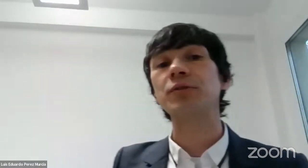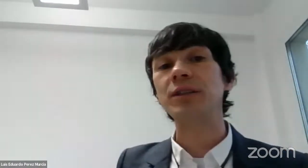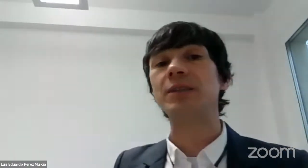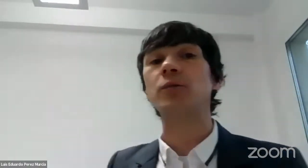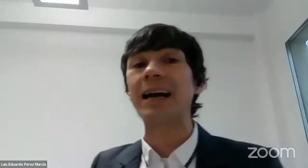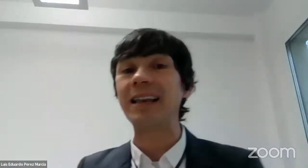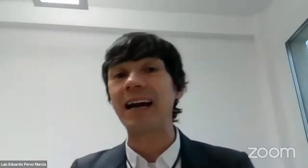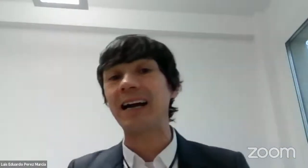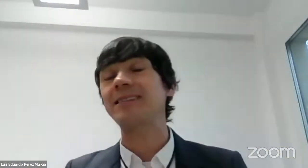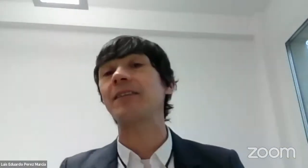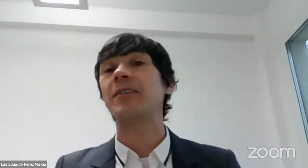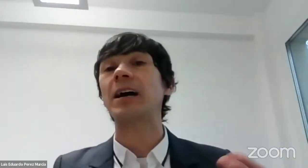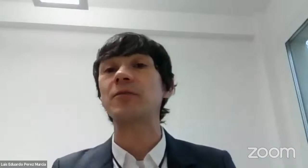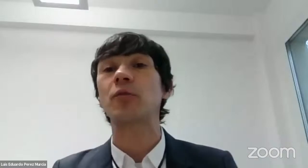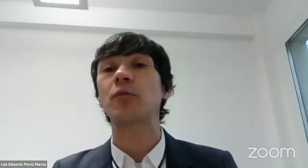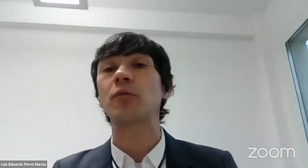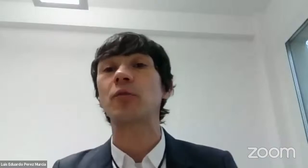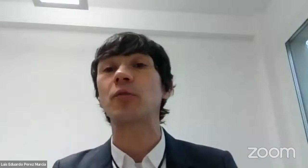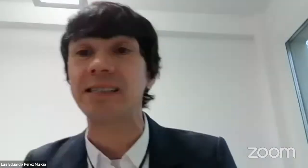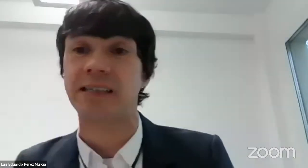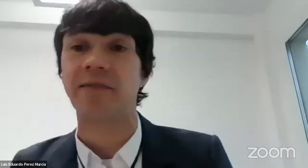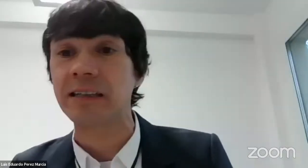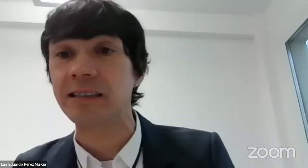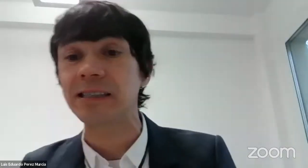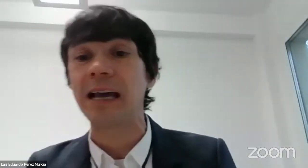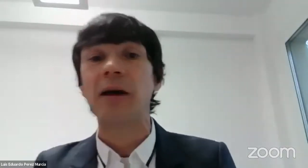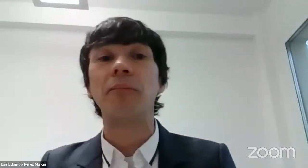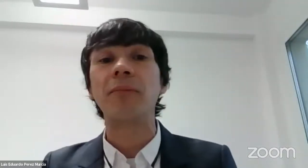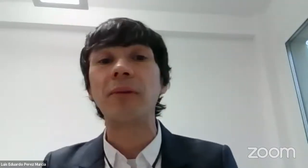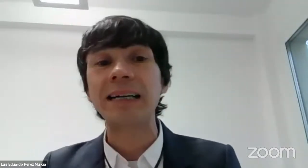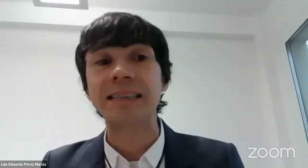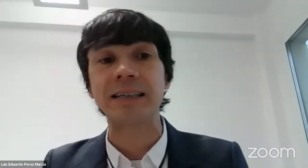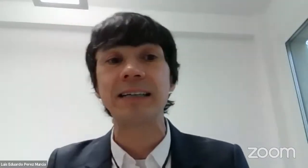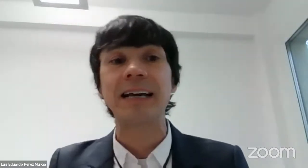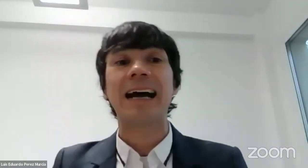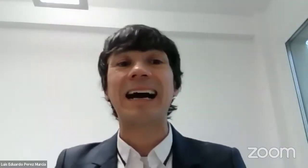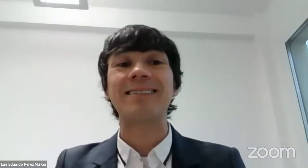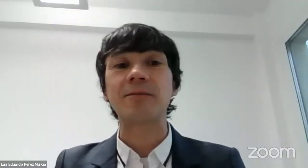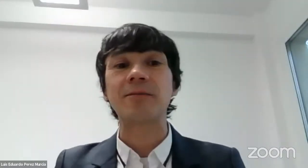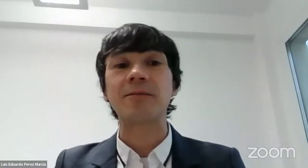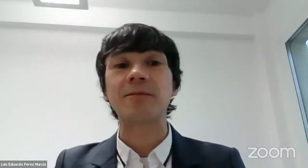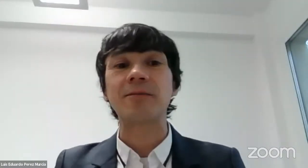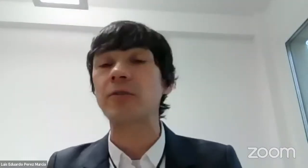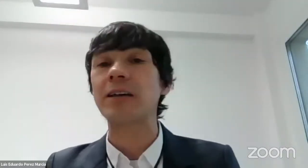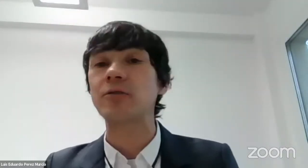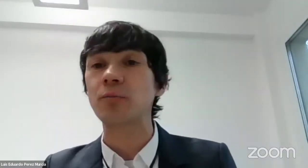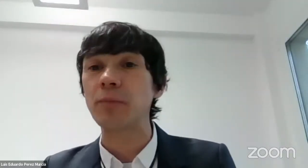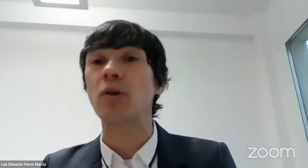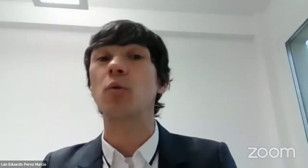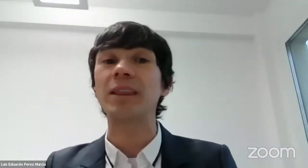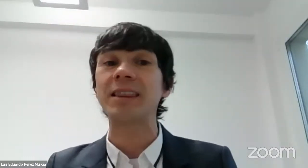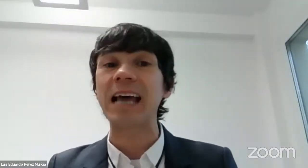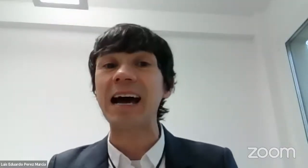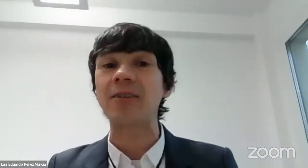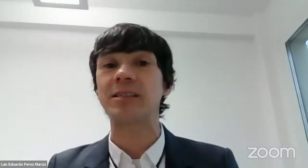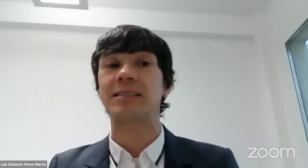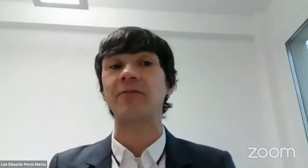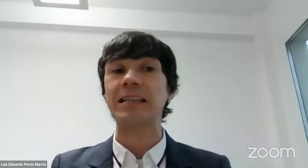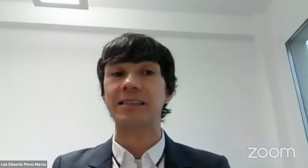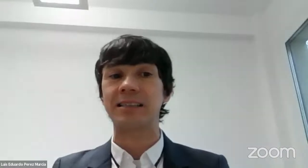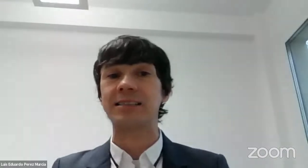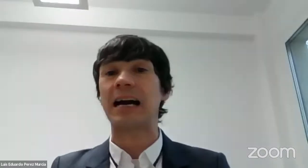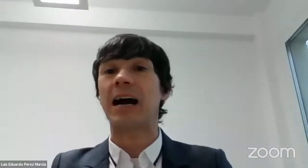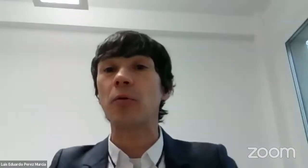also an opportunity to highlight that the rights of people with disabilities matter as much as the rights of people